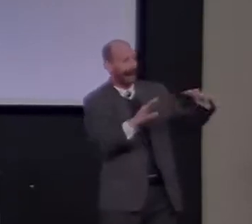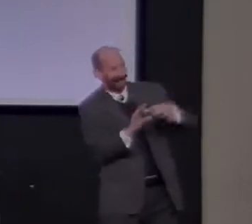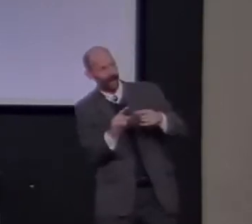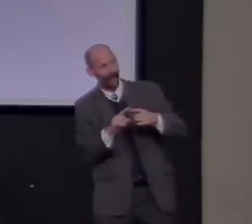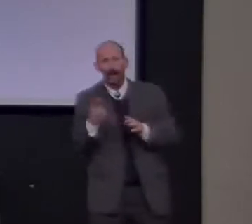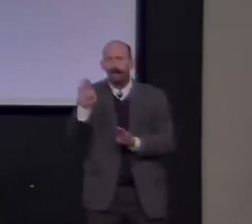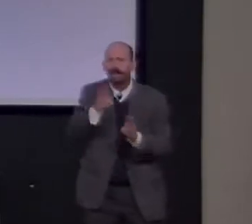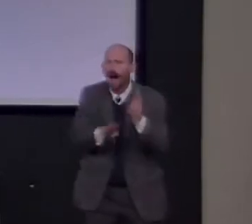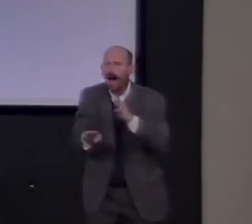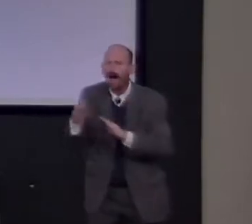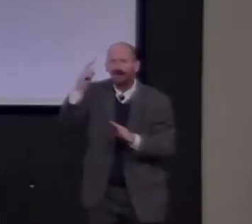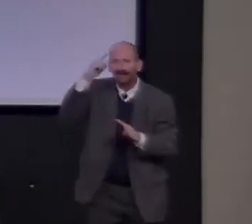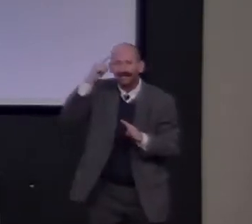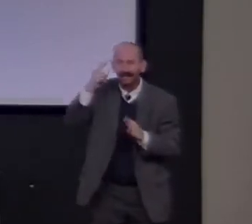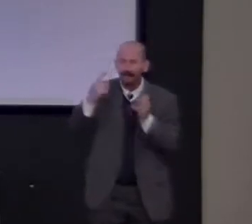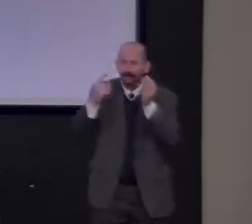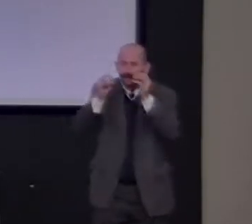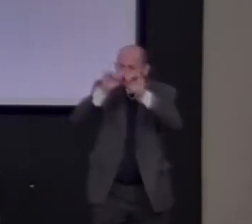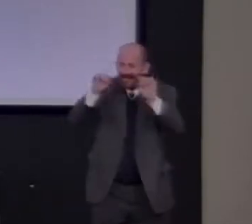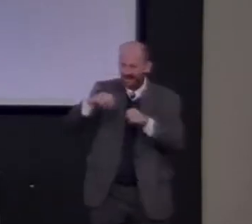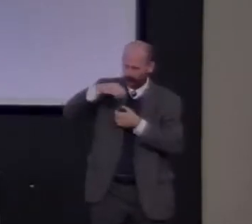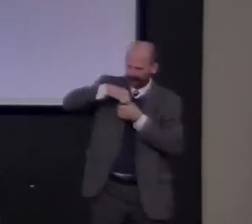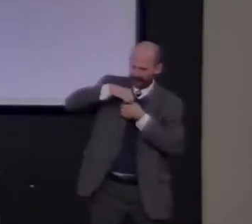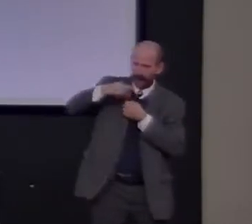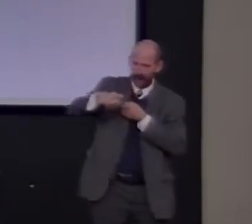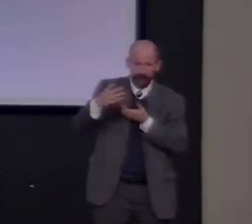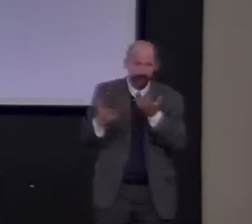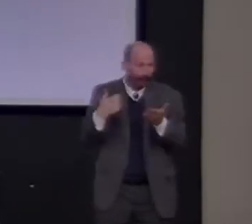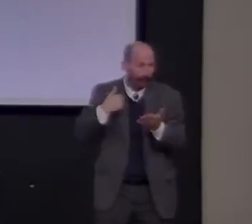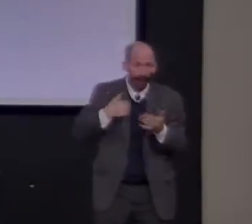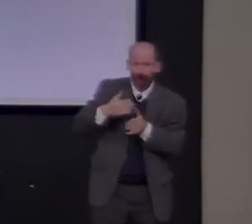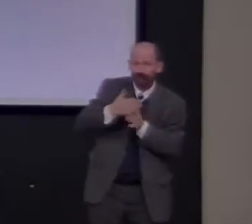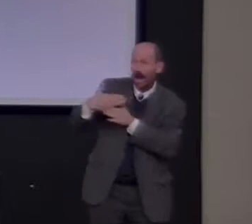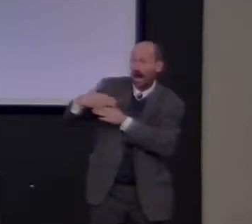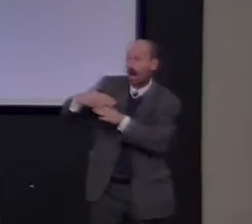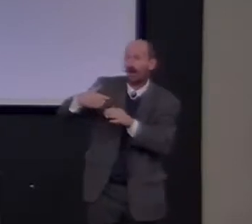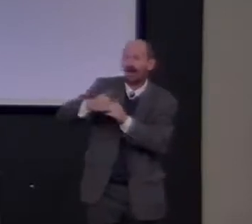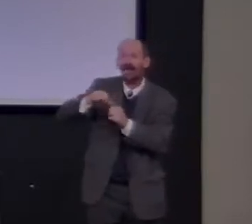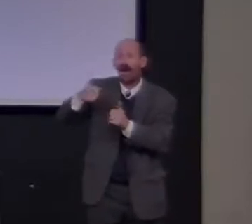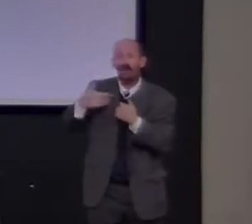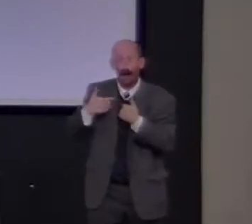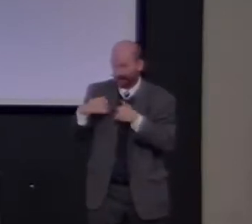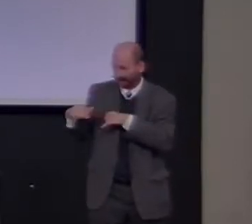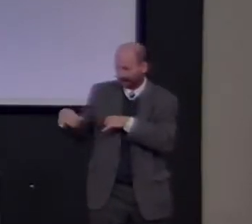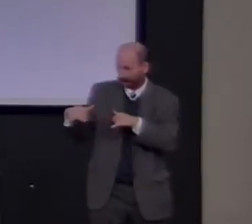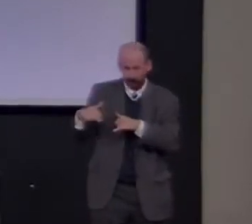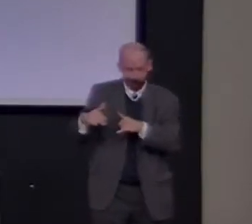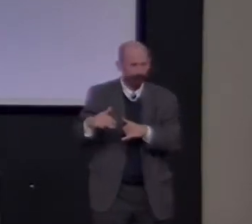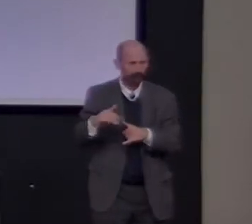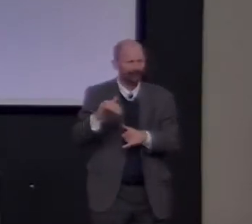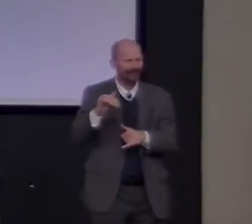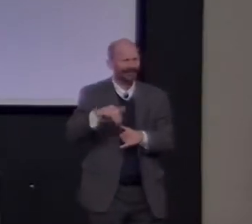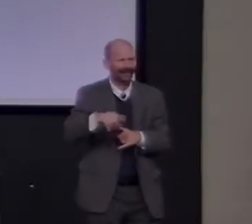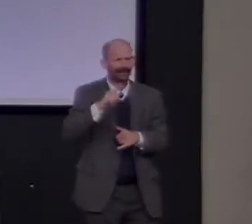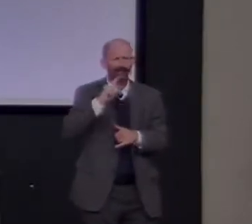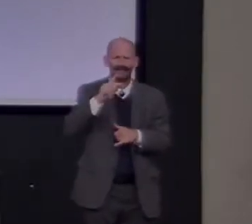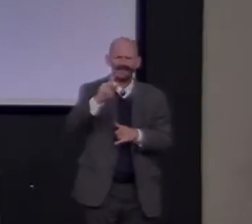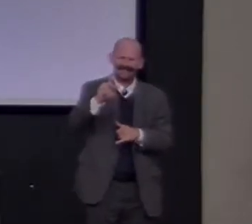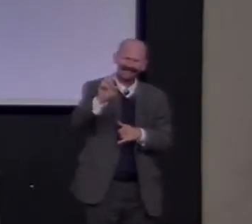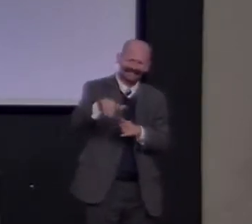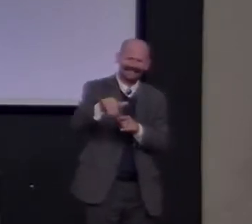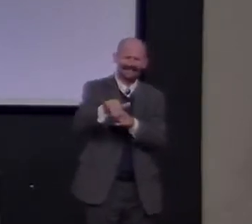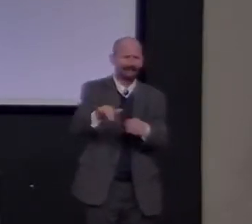we might share with other species. It's a key issue, therefore, in educational neuroscience, because one of the things that we're